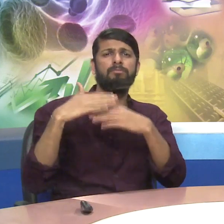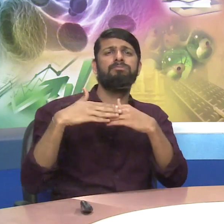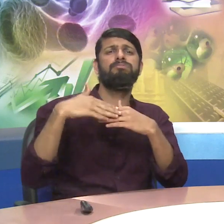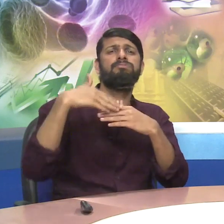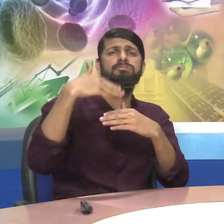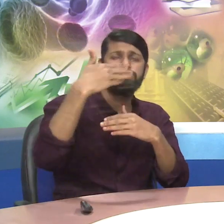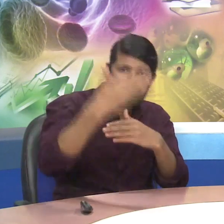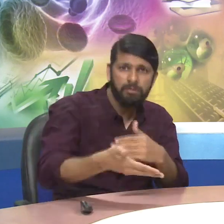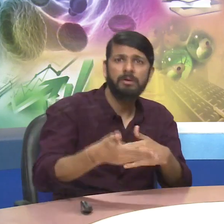1946,